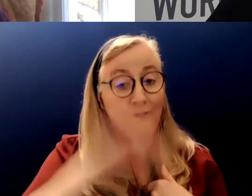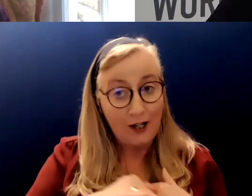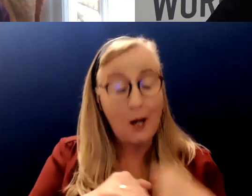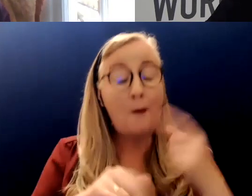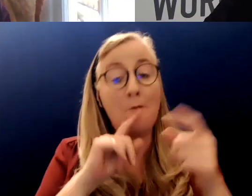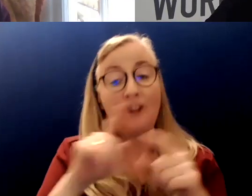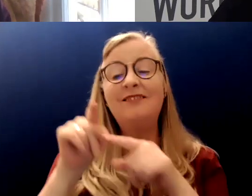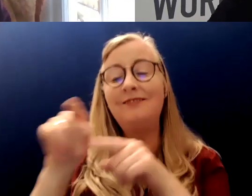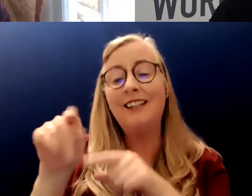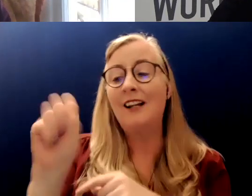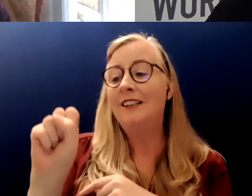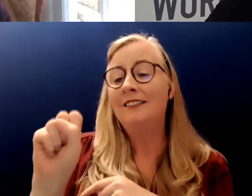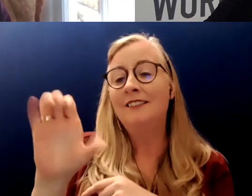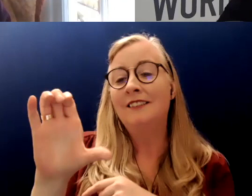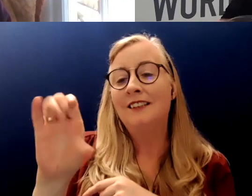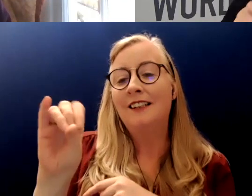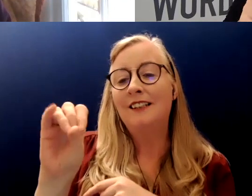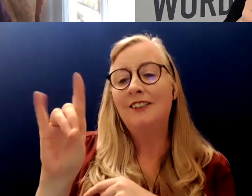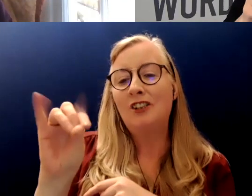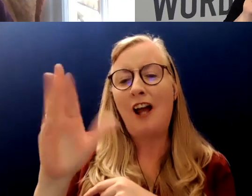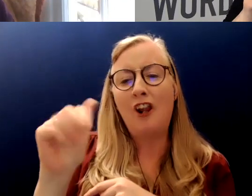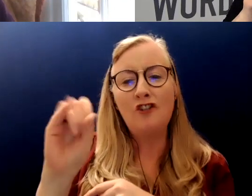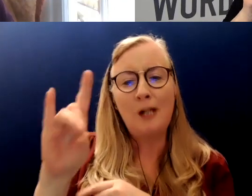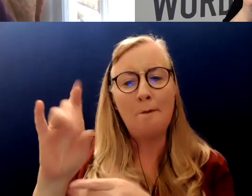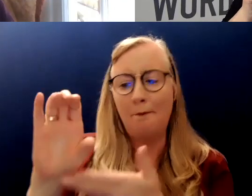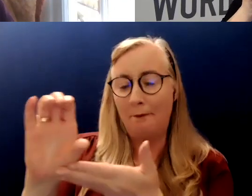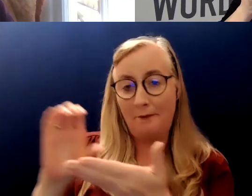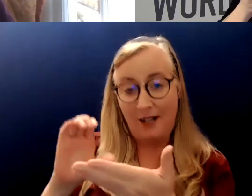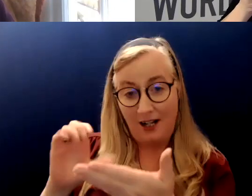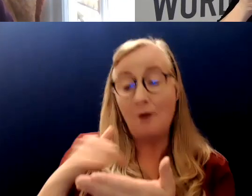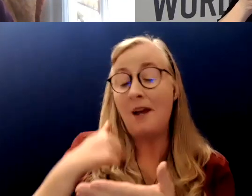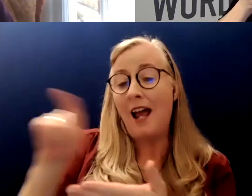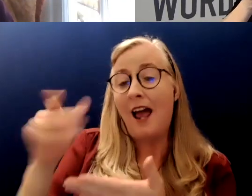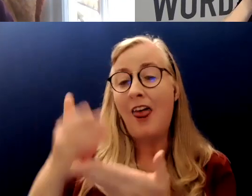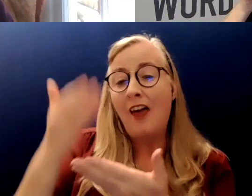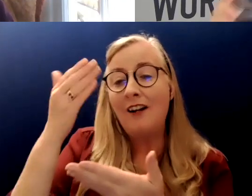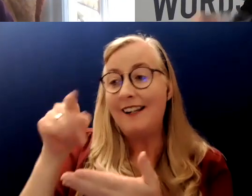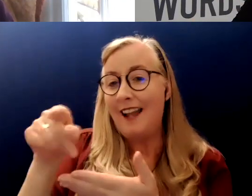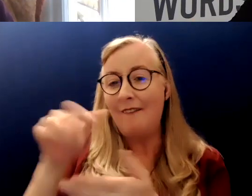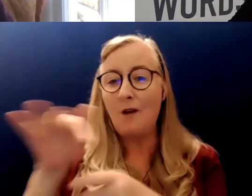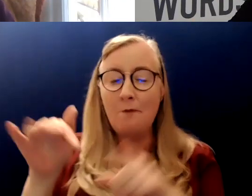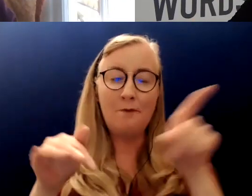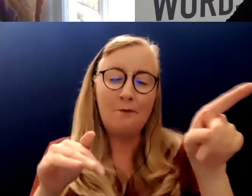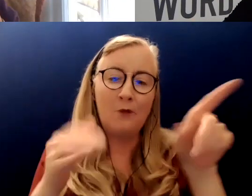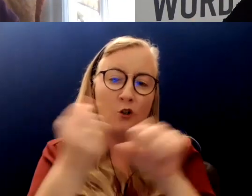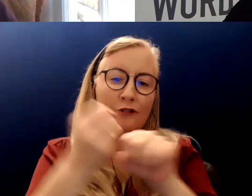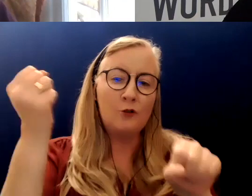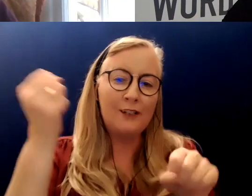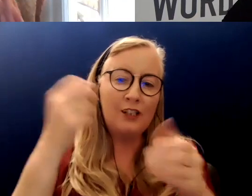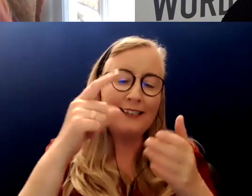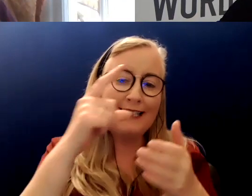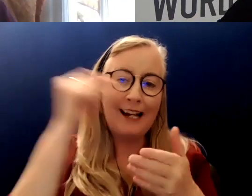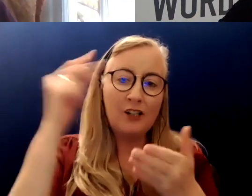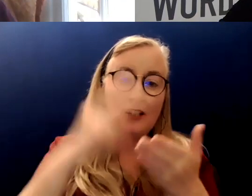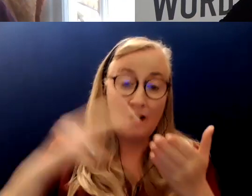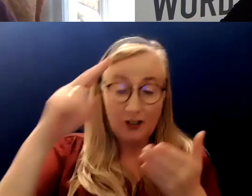scholarship, this goes back to information I learned as a graduate student at Gallaudet. I I was raised